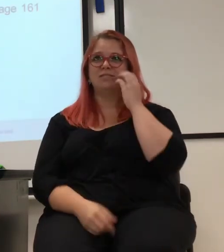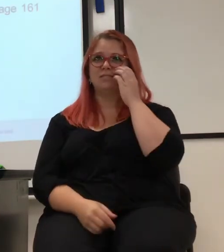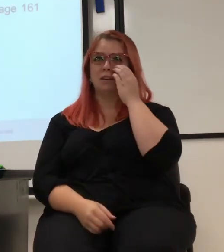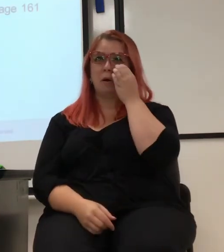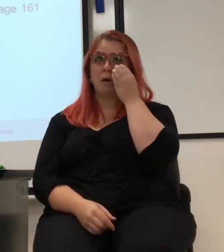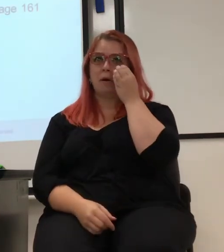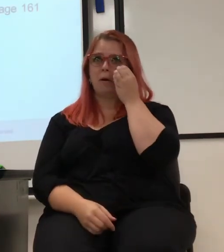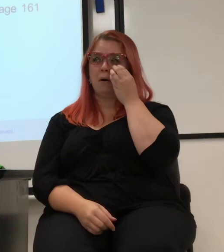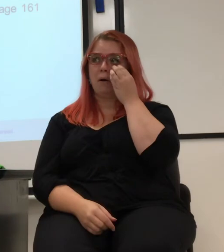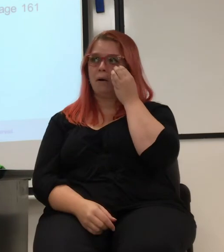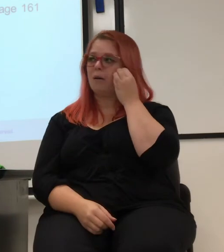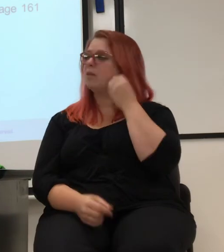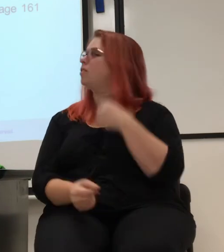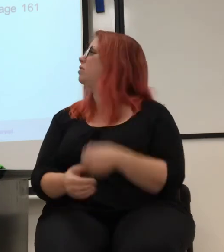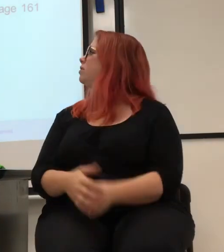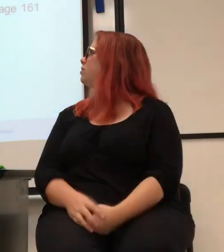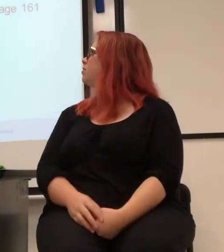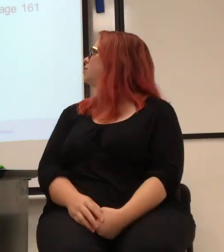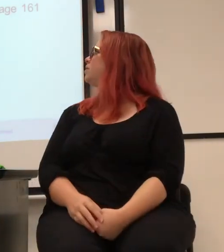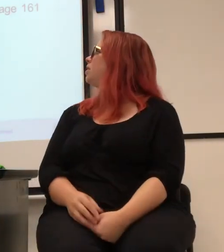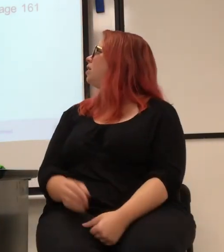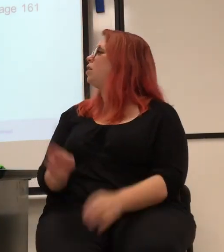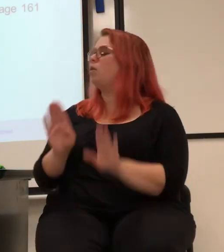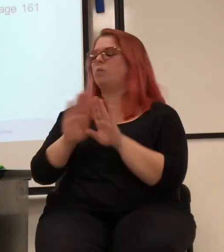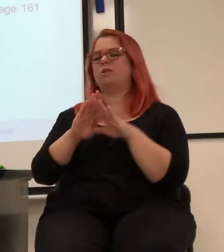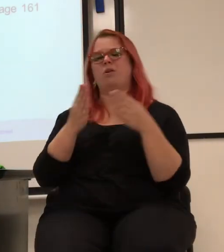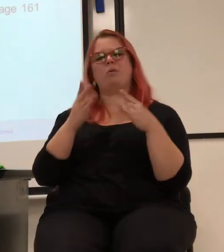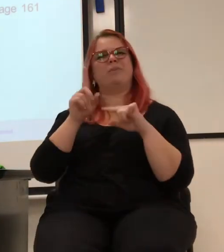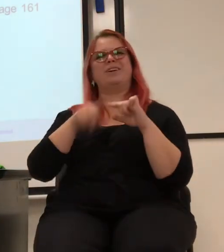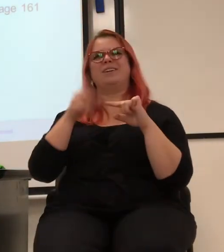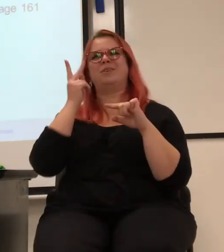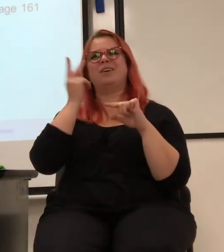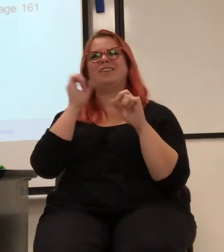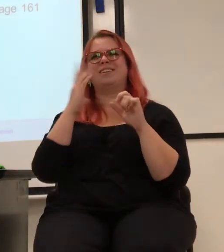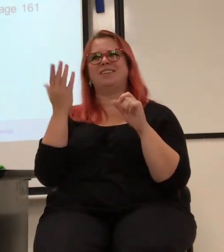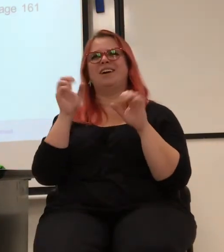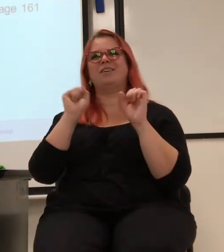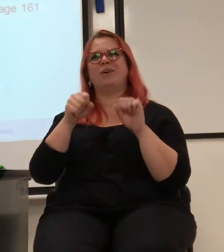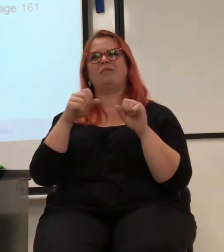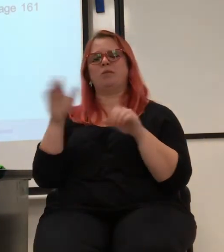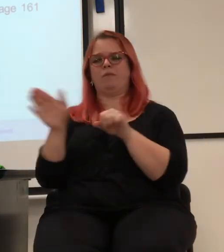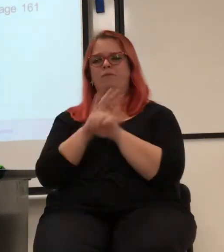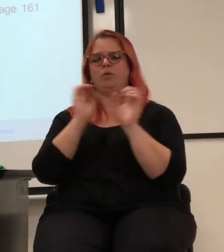So this is the picture we looked at. You open up the cavity, can't see much. You have to completely remove the ab cavity to